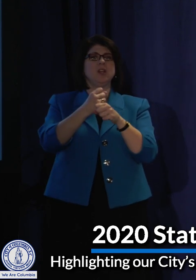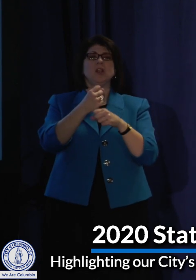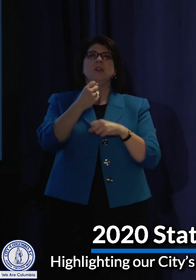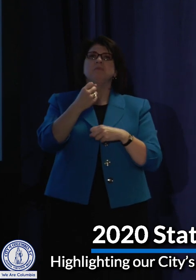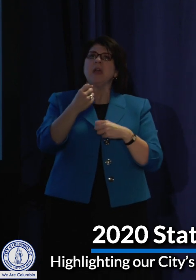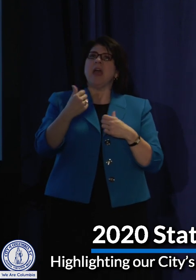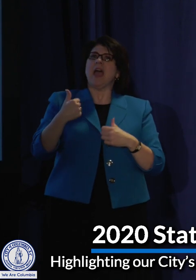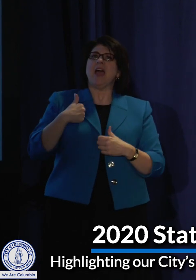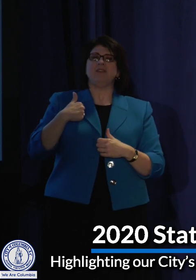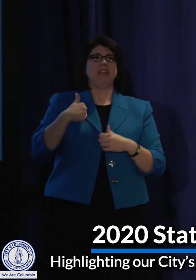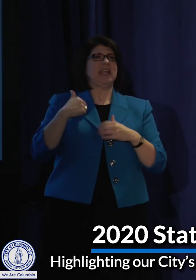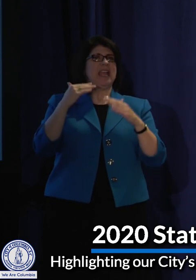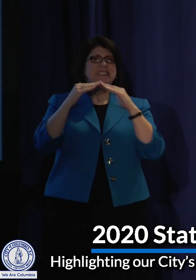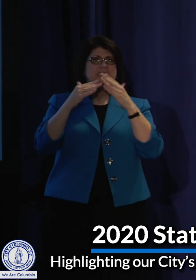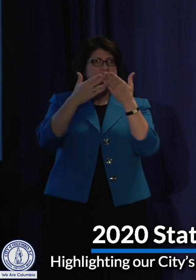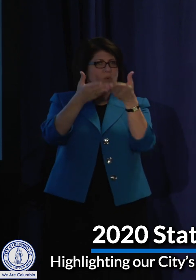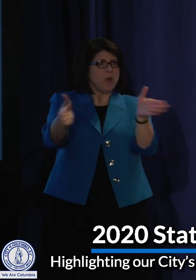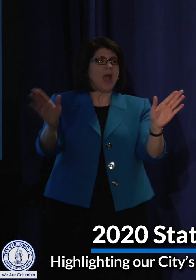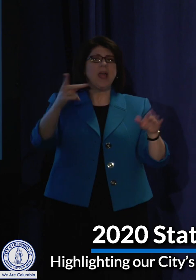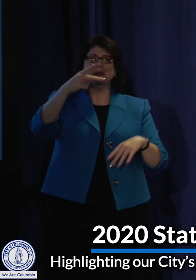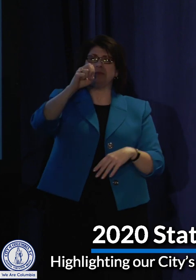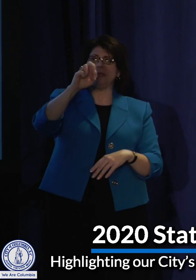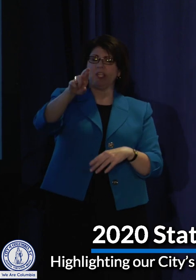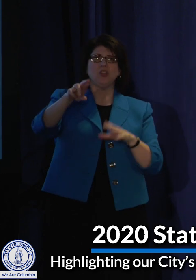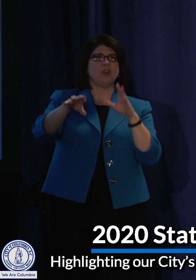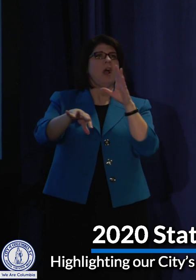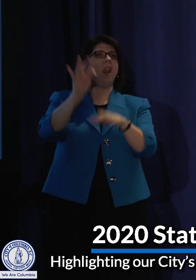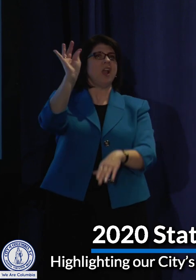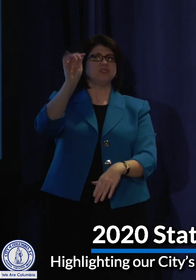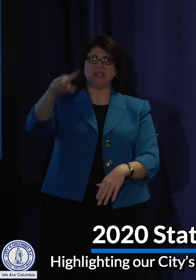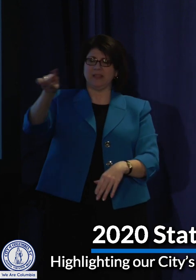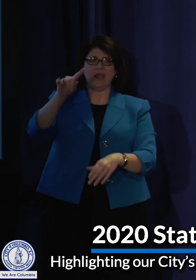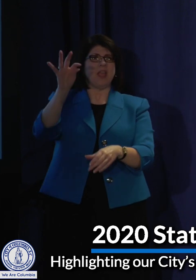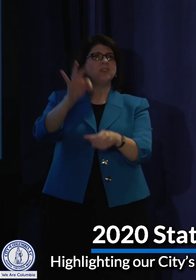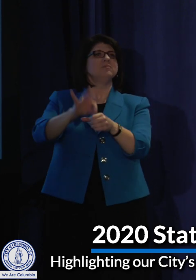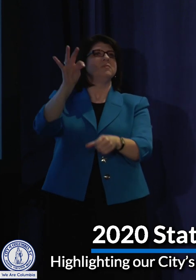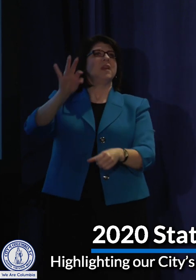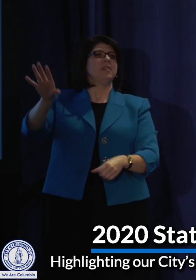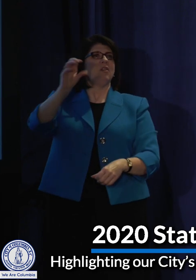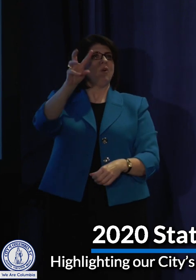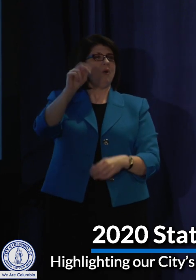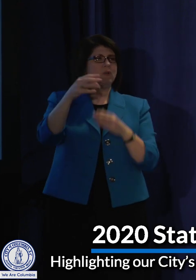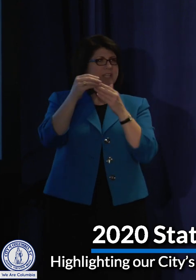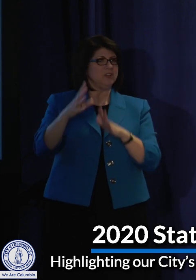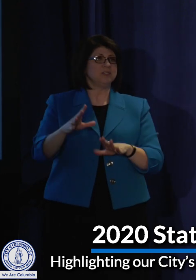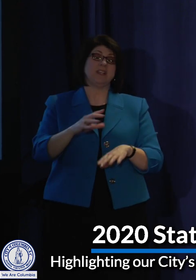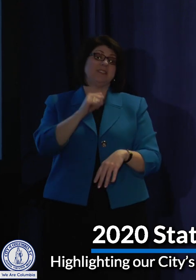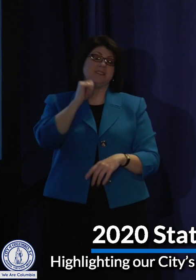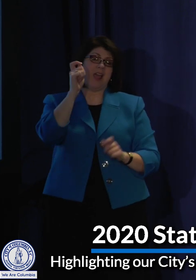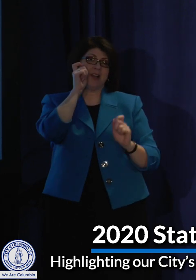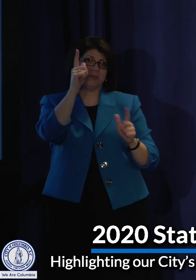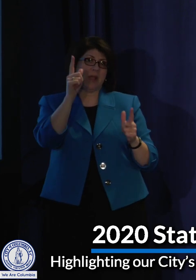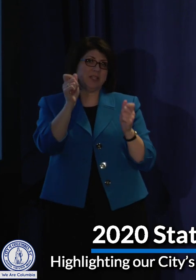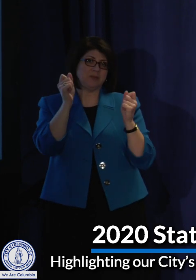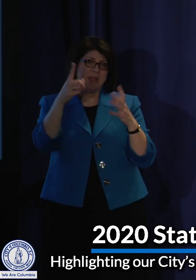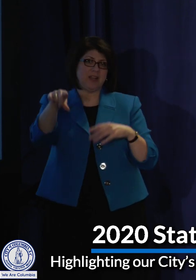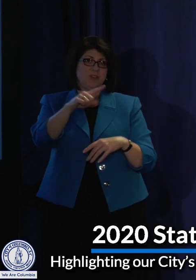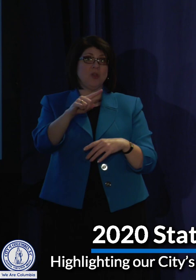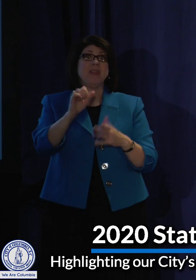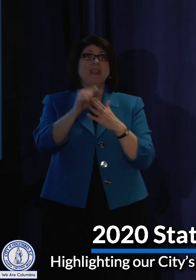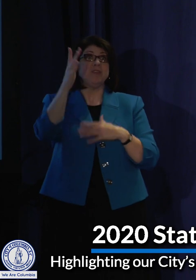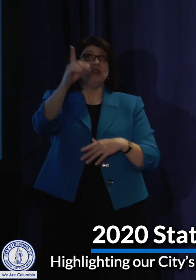citywide peer election which they selected their own leaders. It's no surprise to many of you that the future is